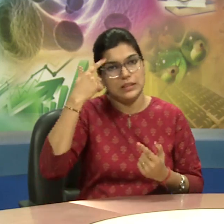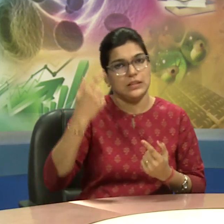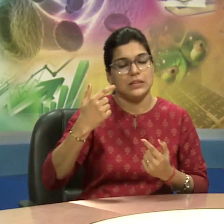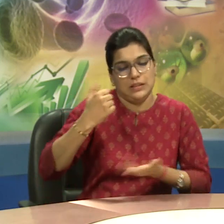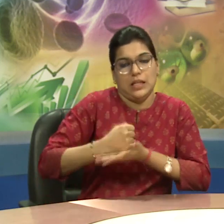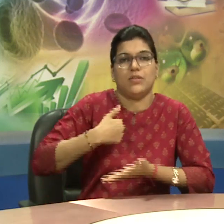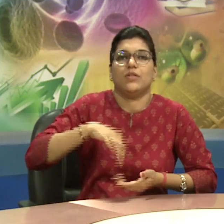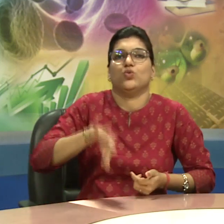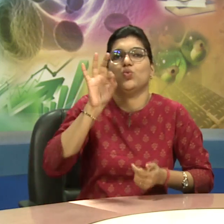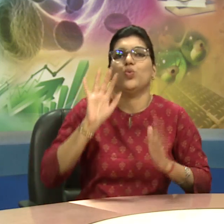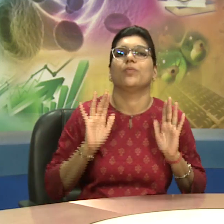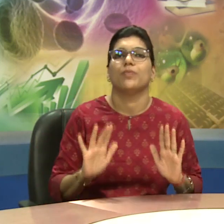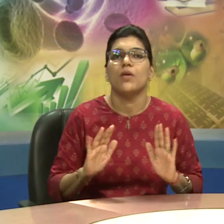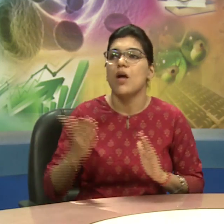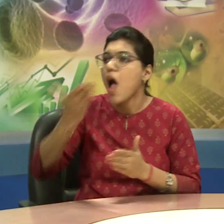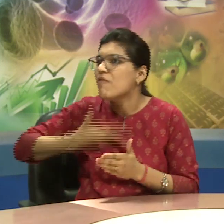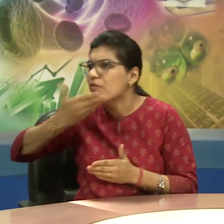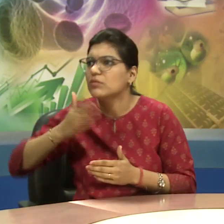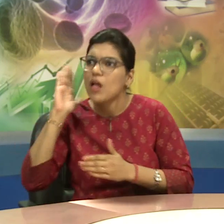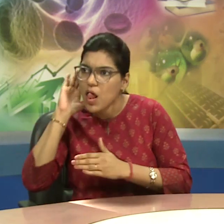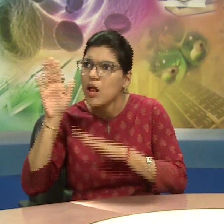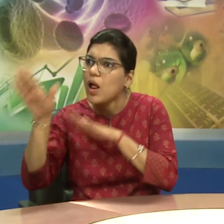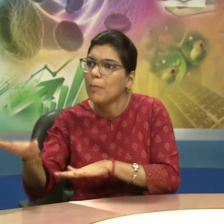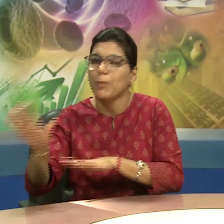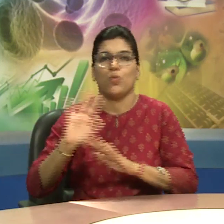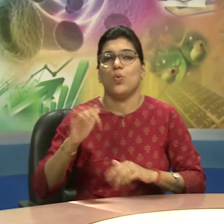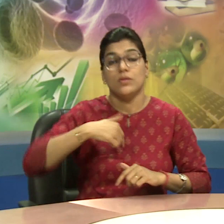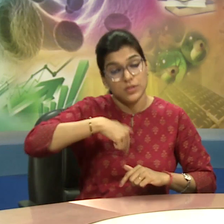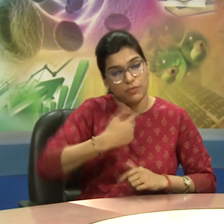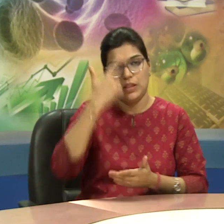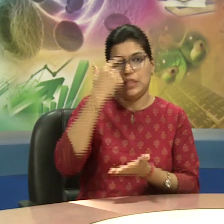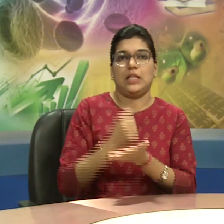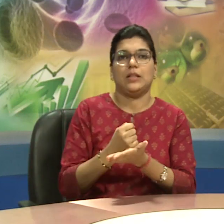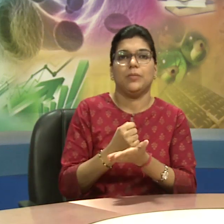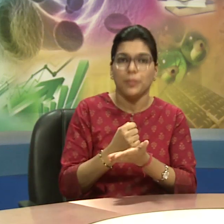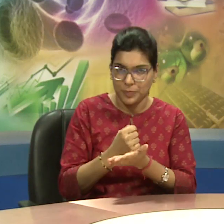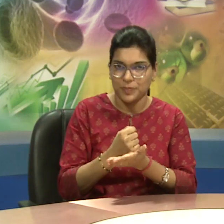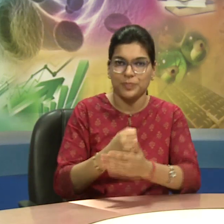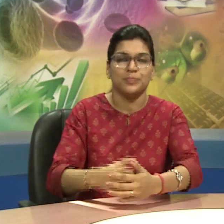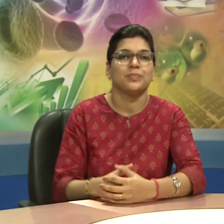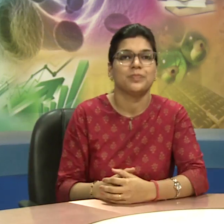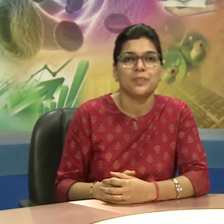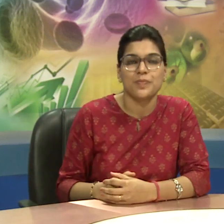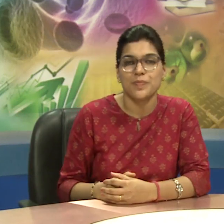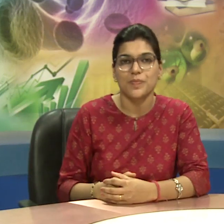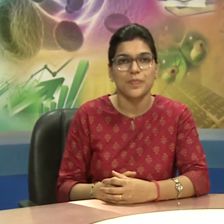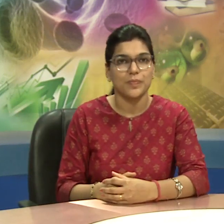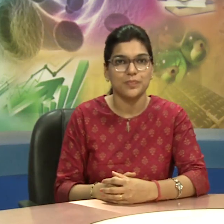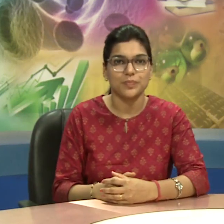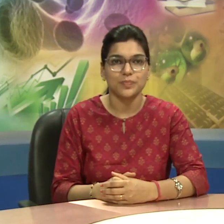have an open area to discuss which product or good you